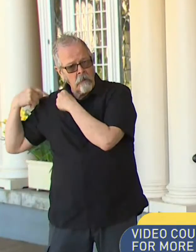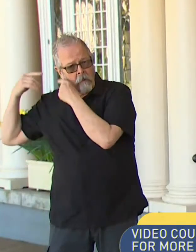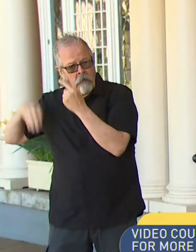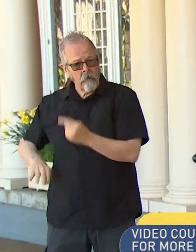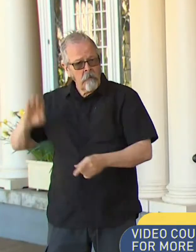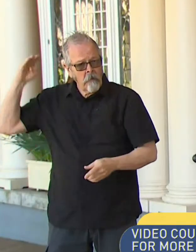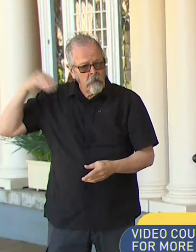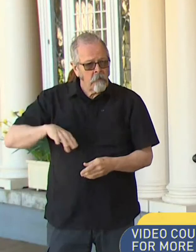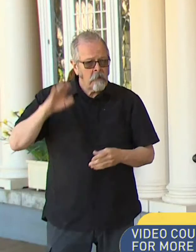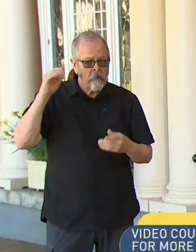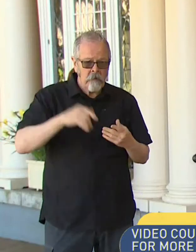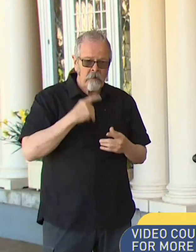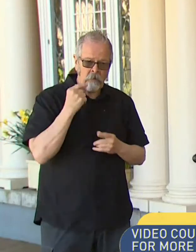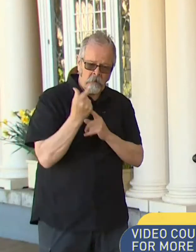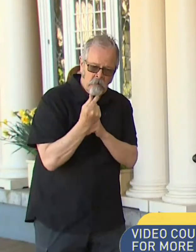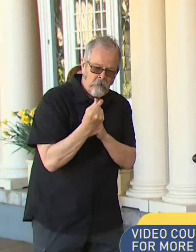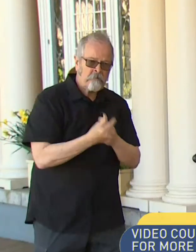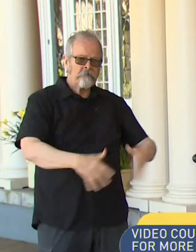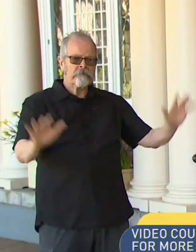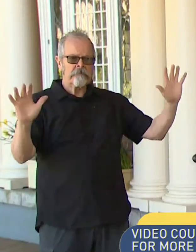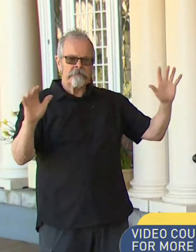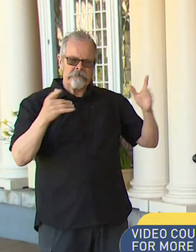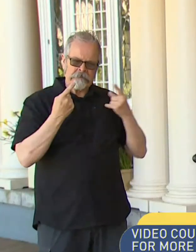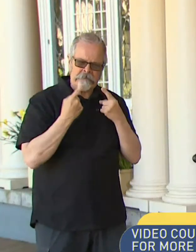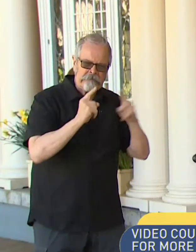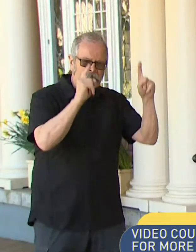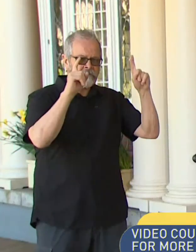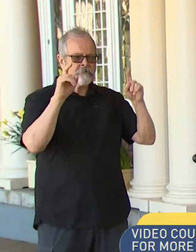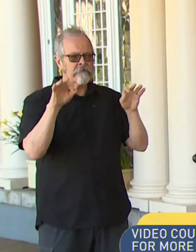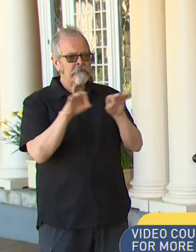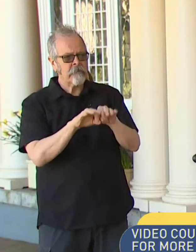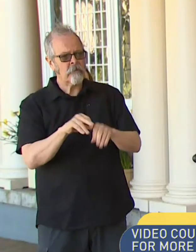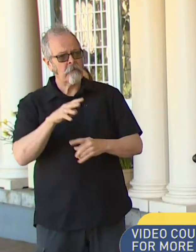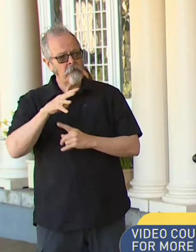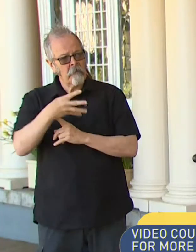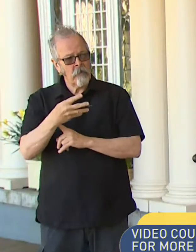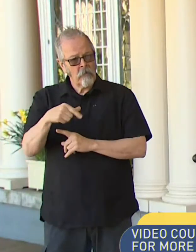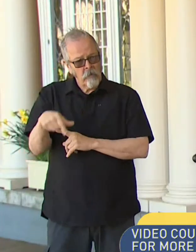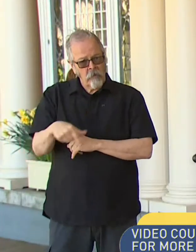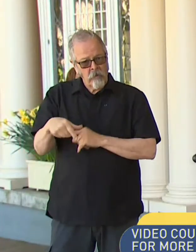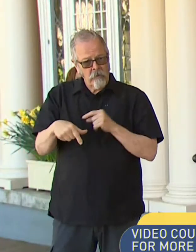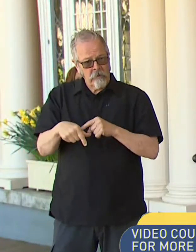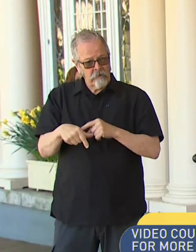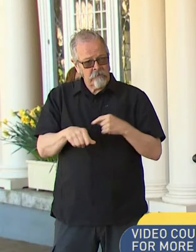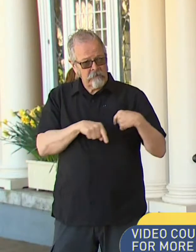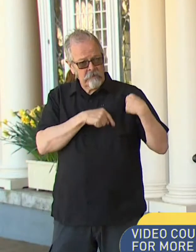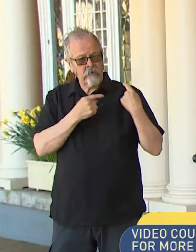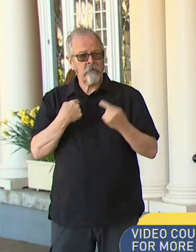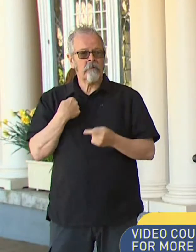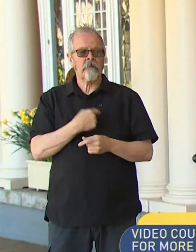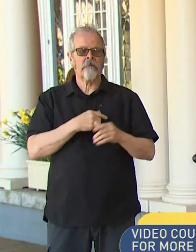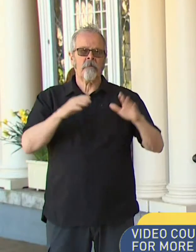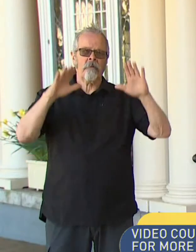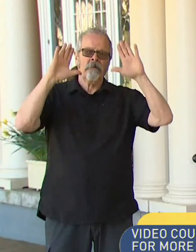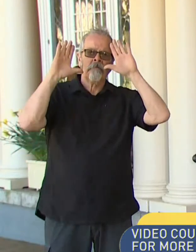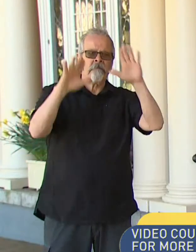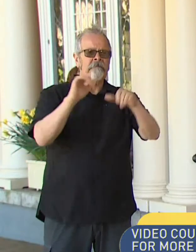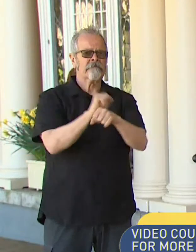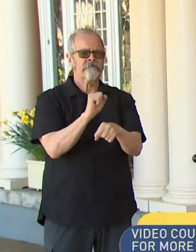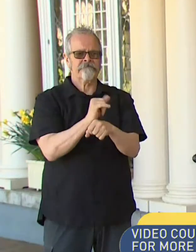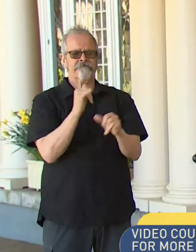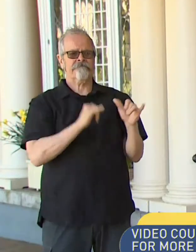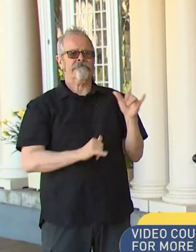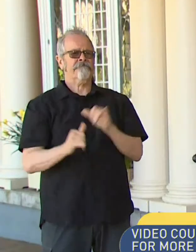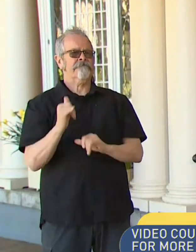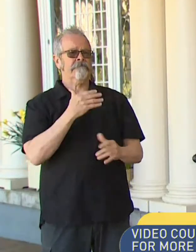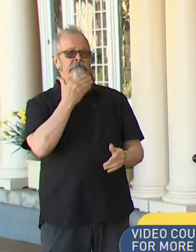this close to success. It really is the fourth quarter, and we've done such great work already together. Now we're